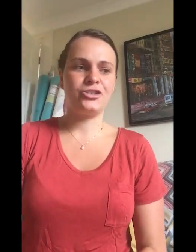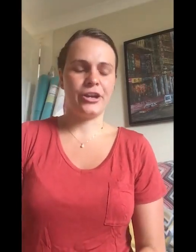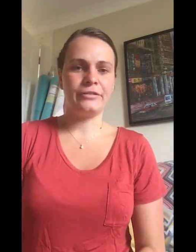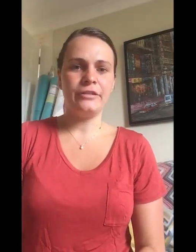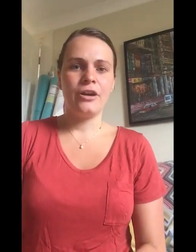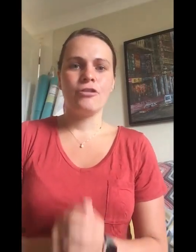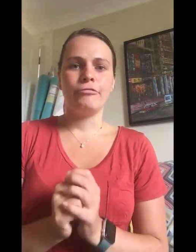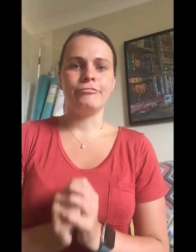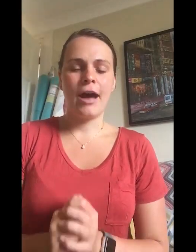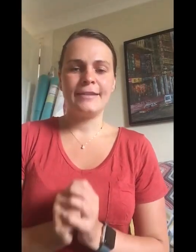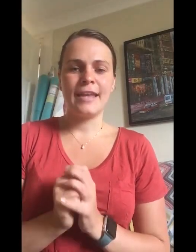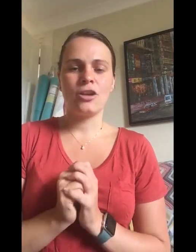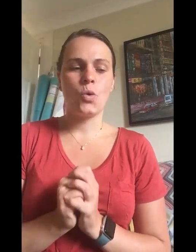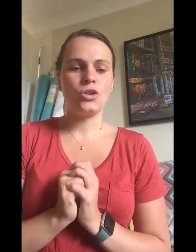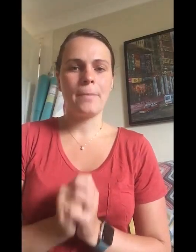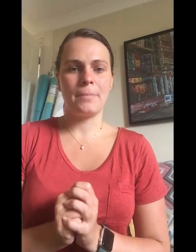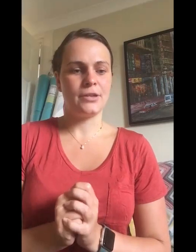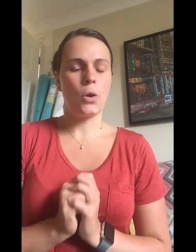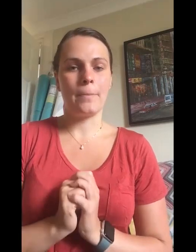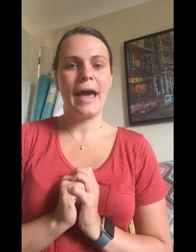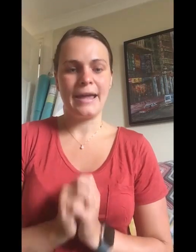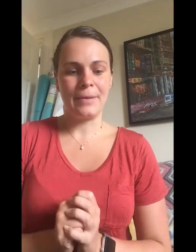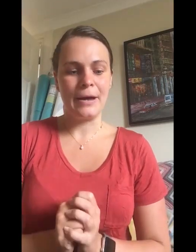imagine writing your numbers on paper,